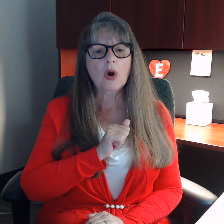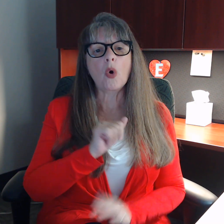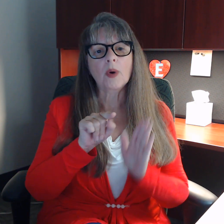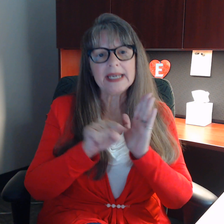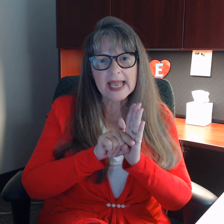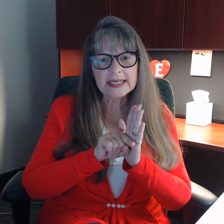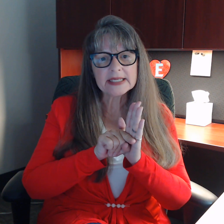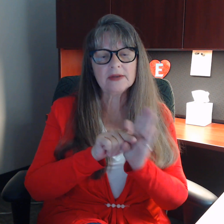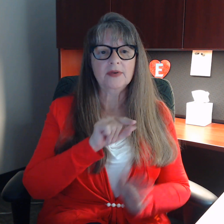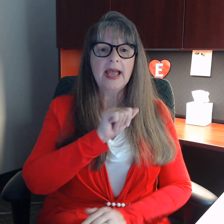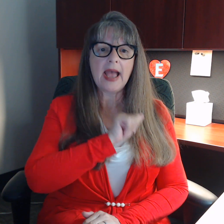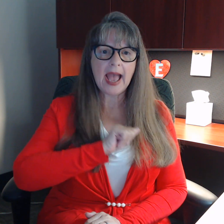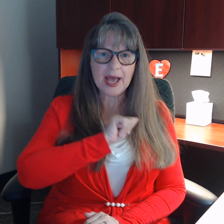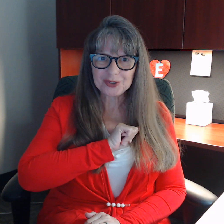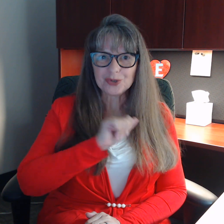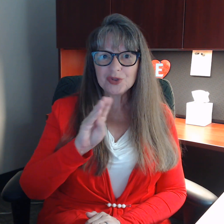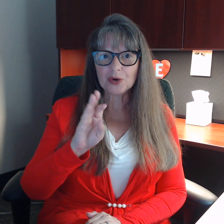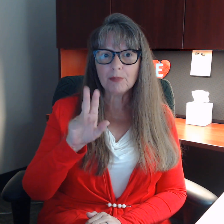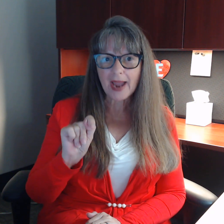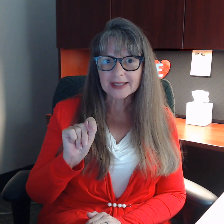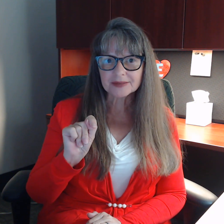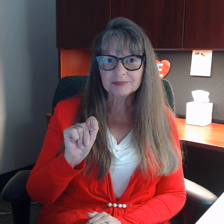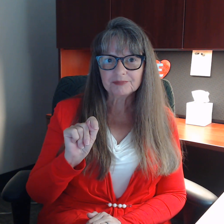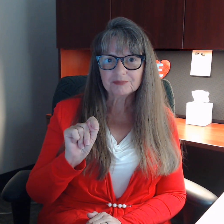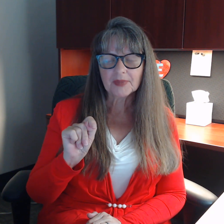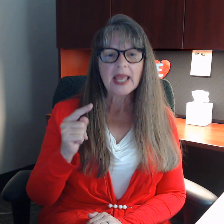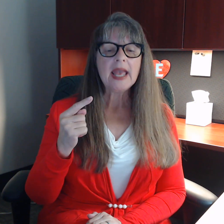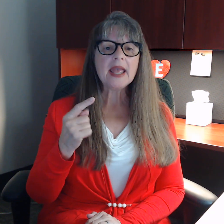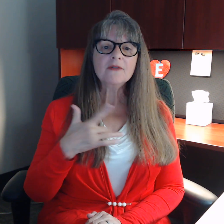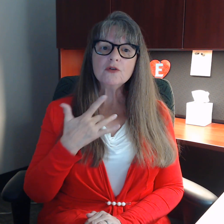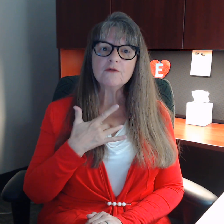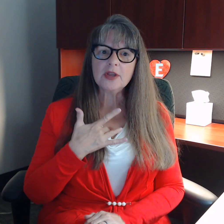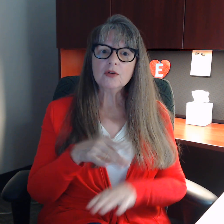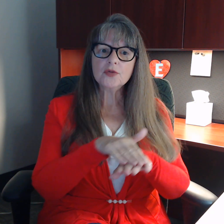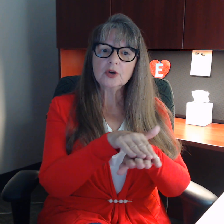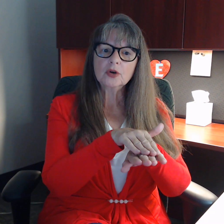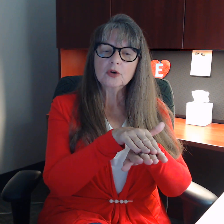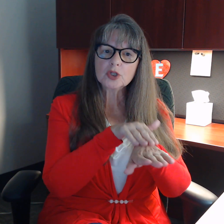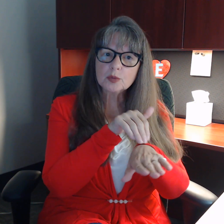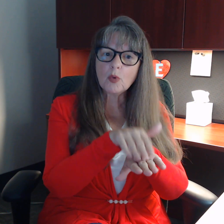or a negative attitude, they're a brat. If you feel they're